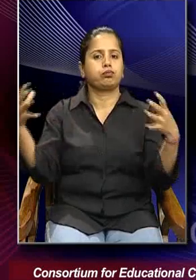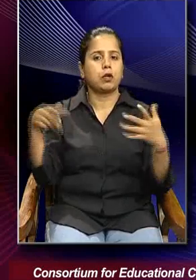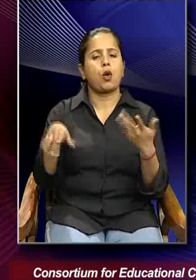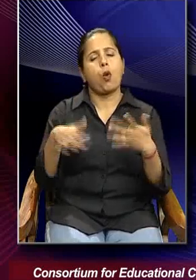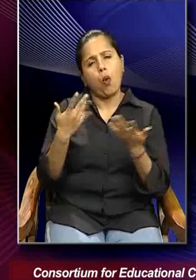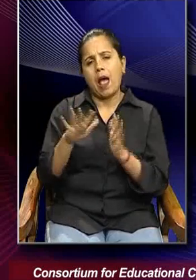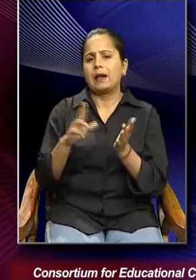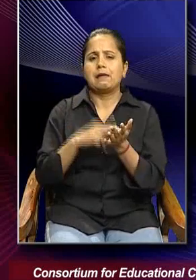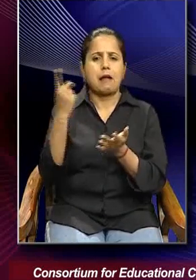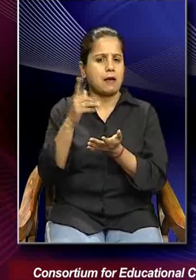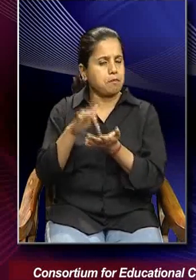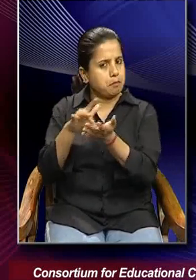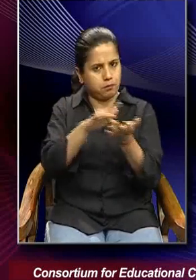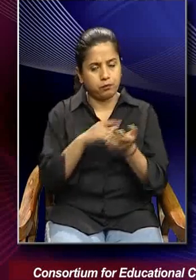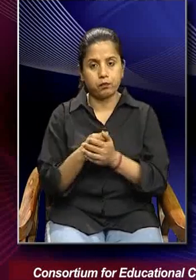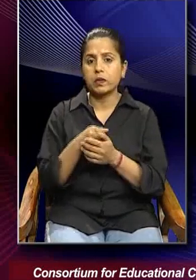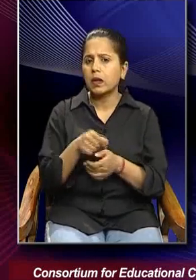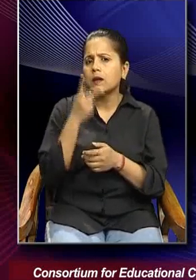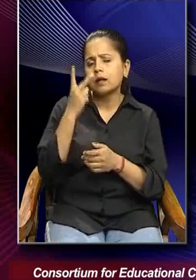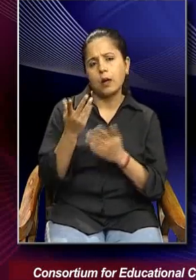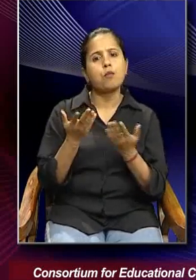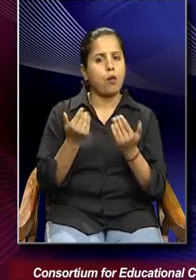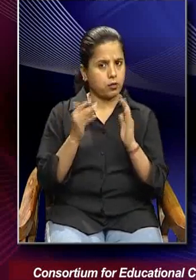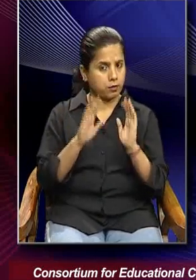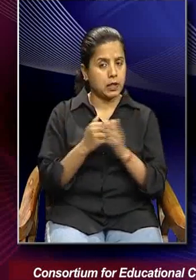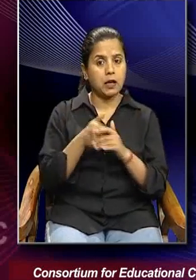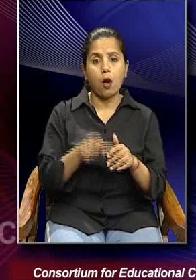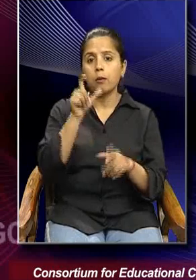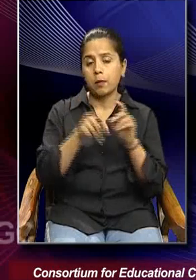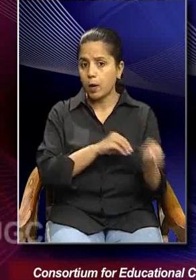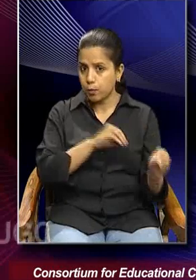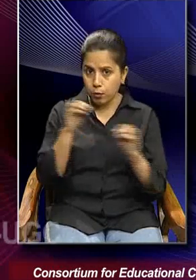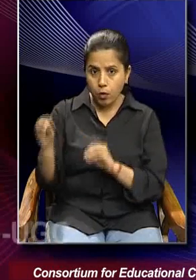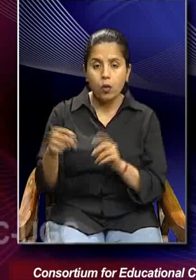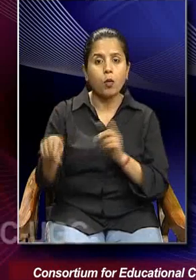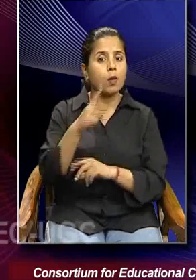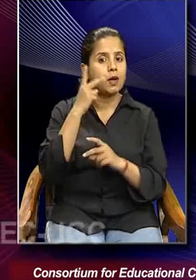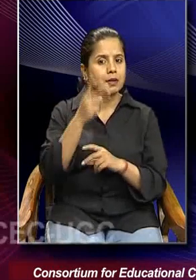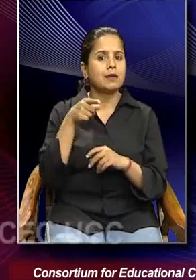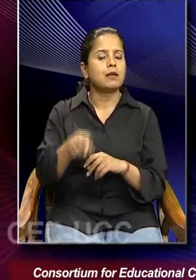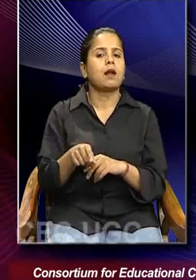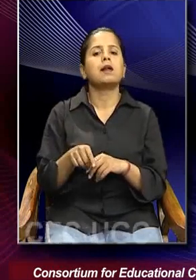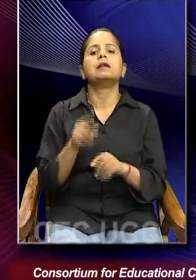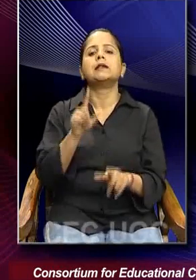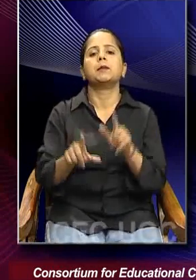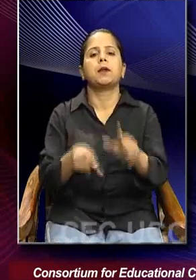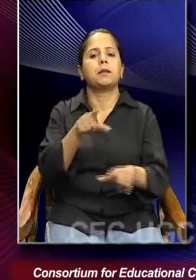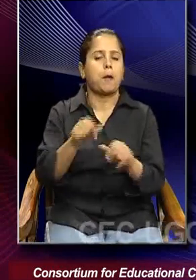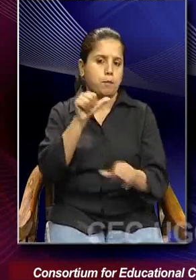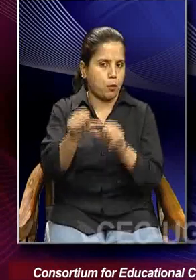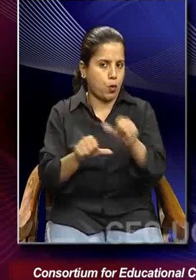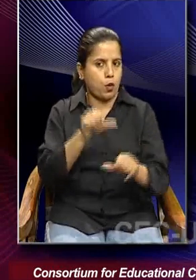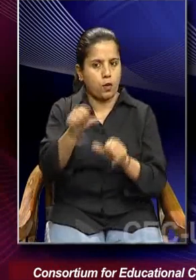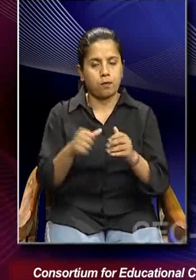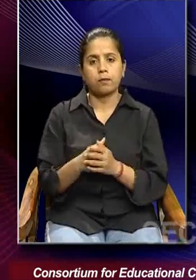capitals. So in this way we may see that migration is a stepwise process.